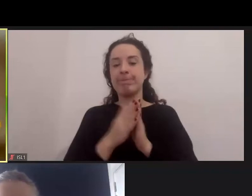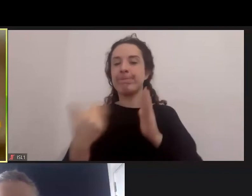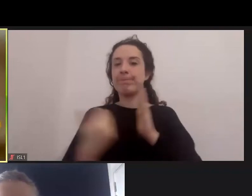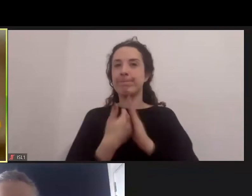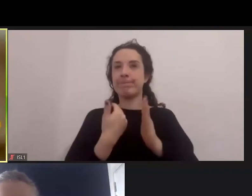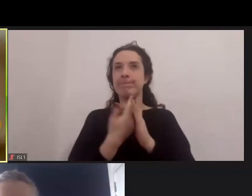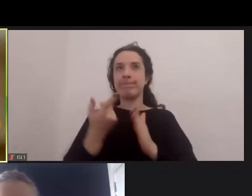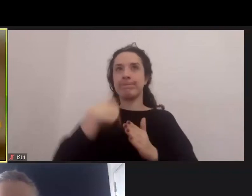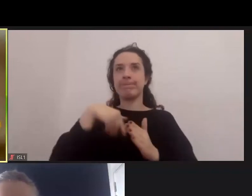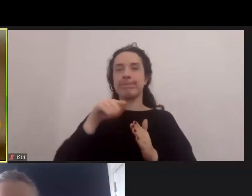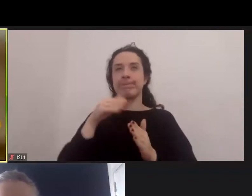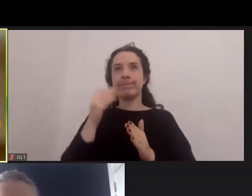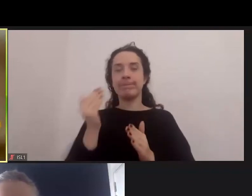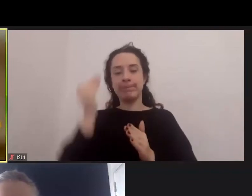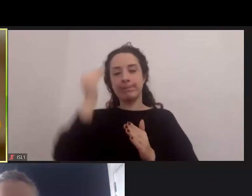how